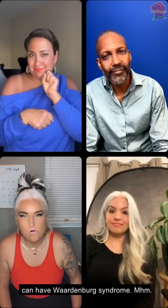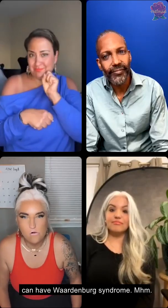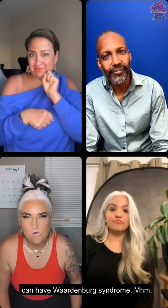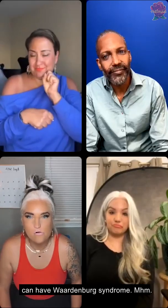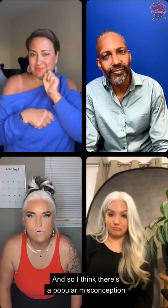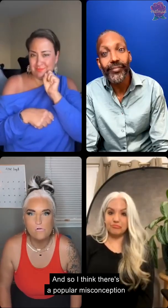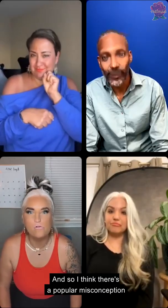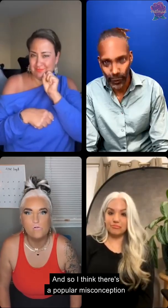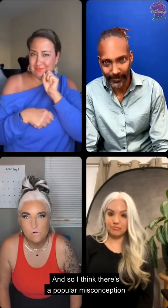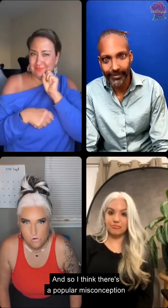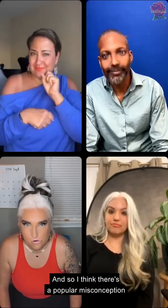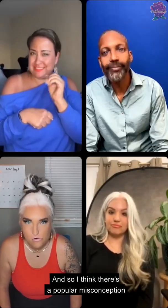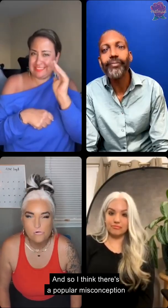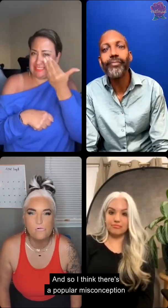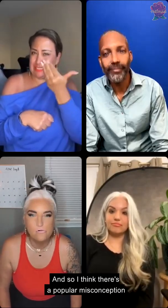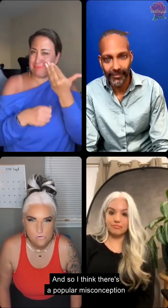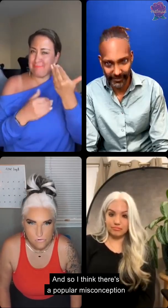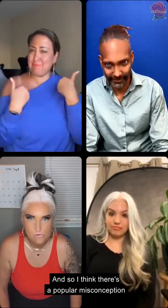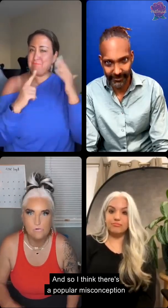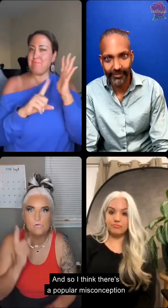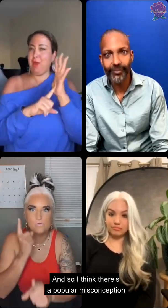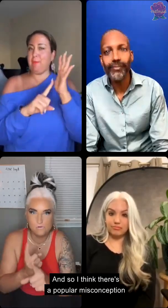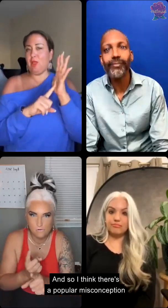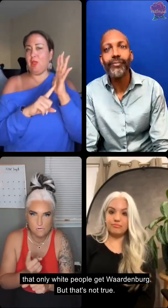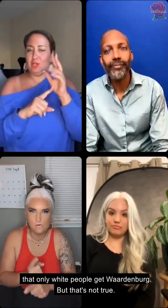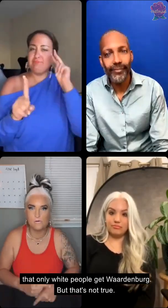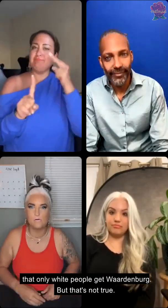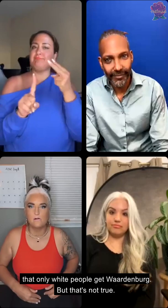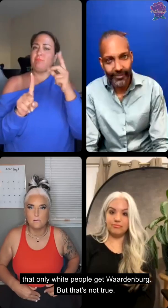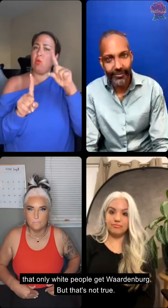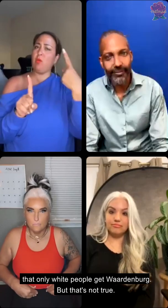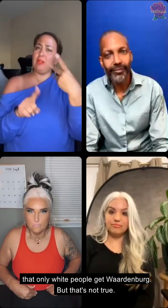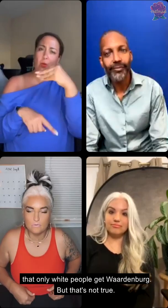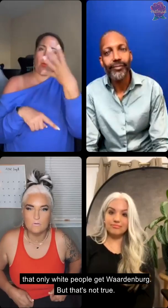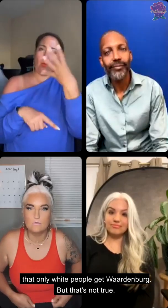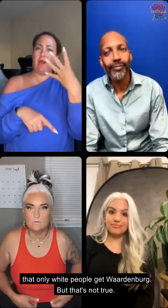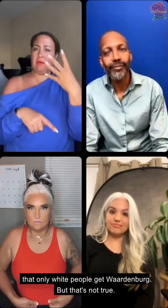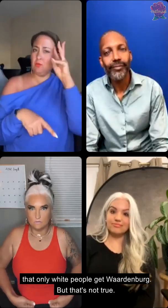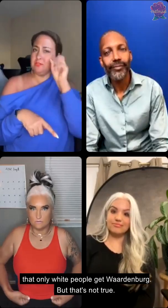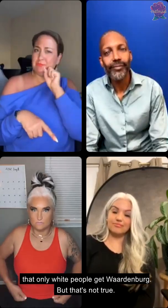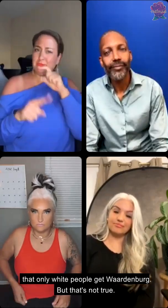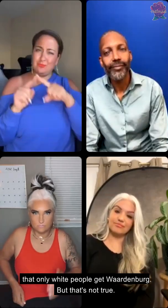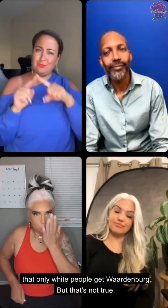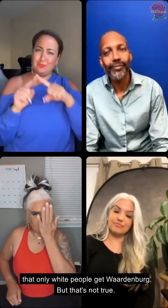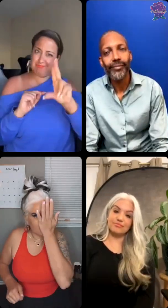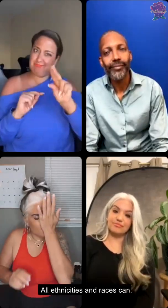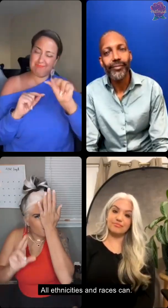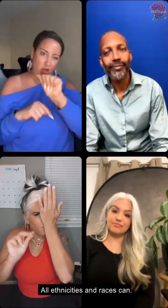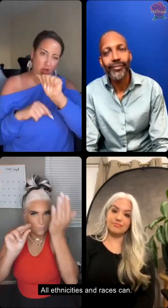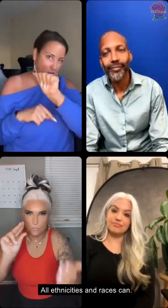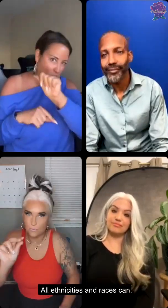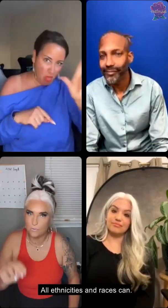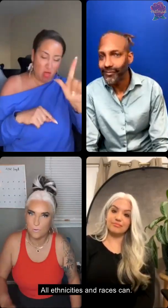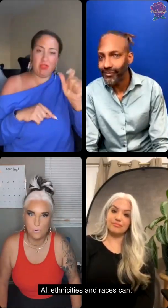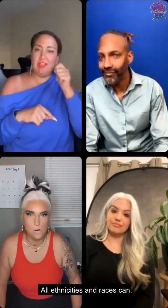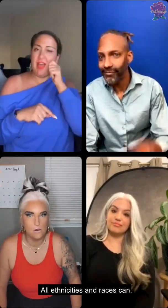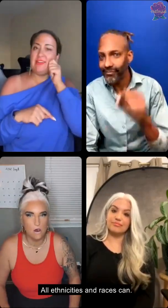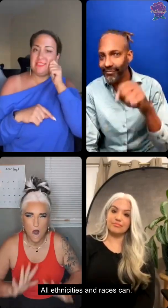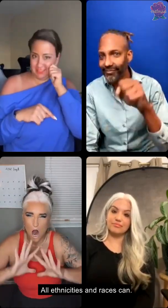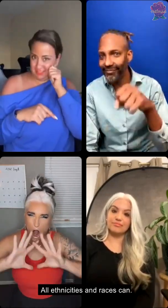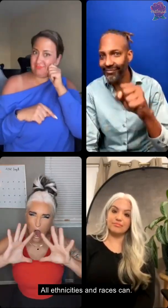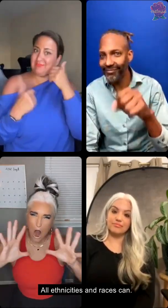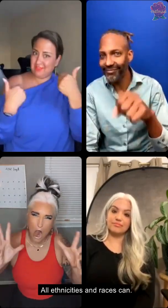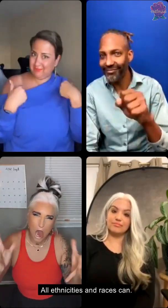Mordenberg syndrome. hmm And so I think there's a popular misconception that only white people get Mordenbergs, but that's not true.